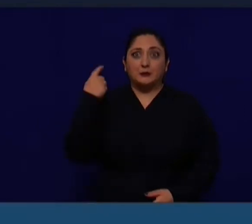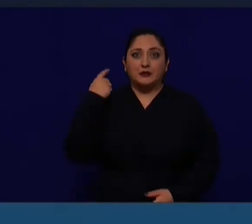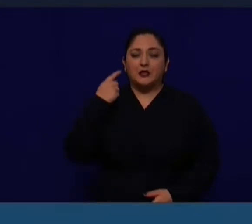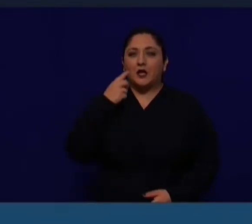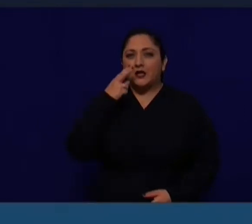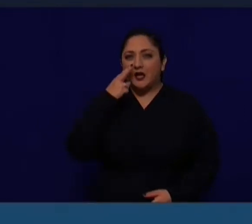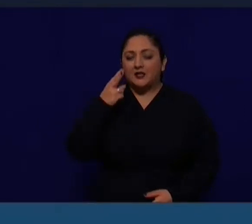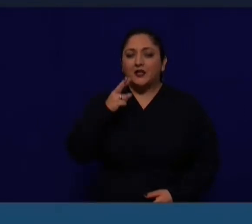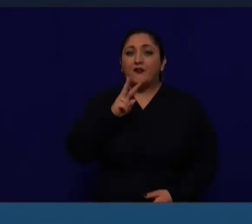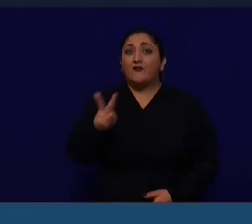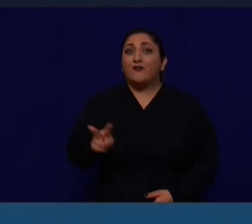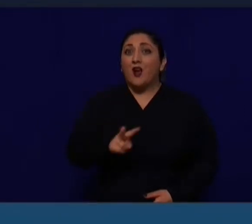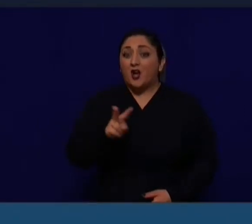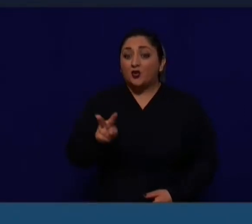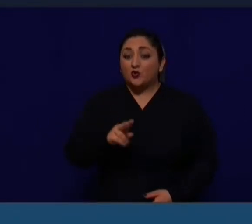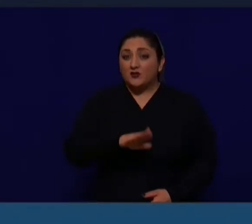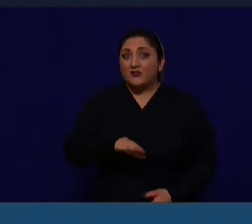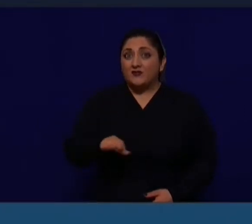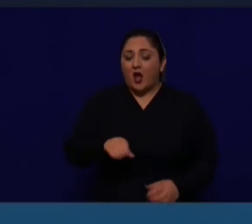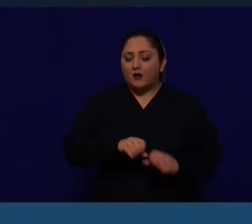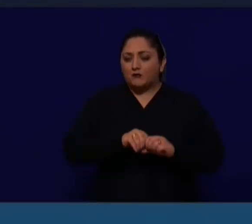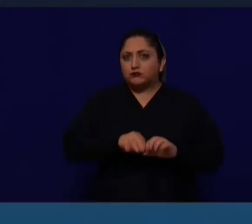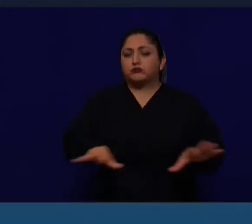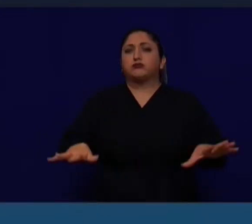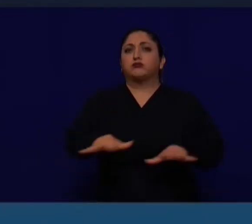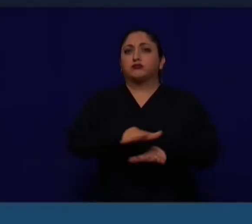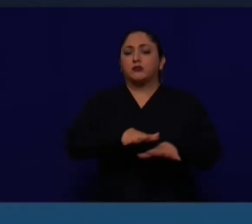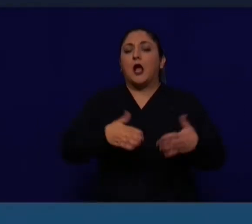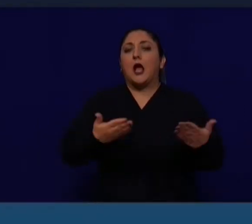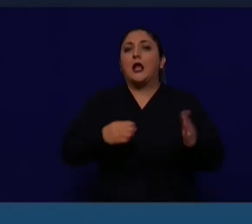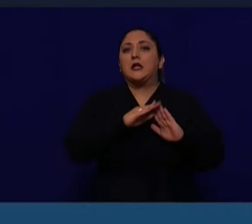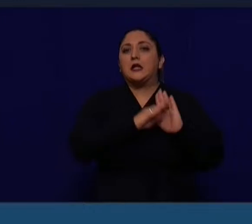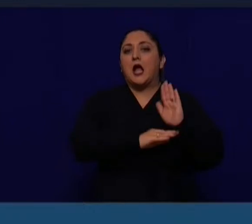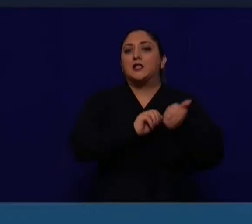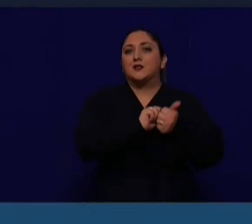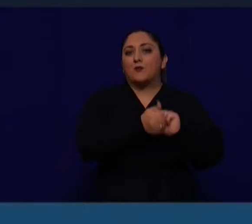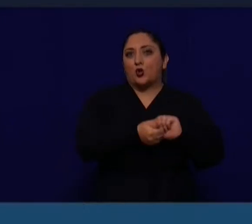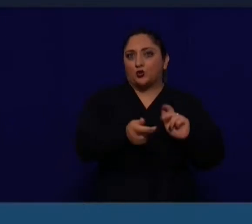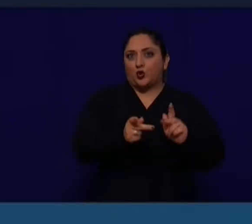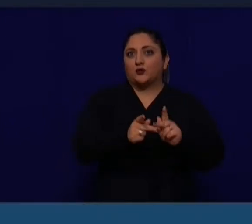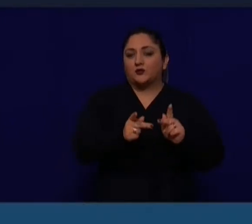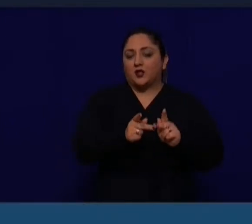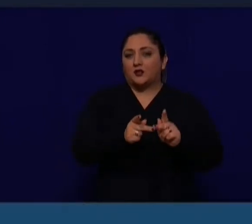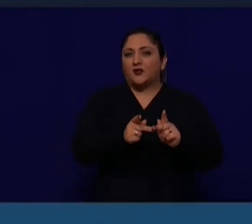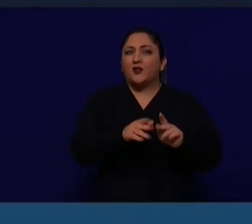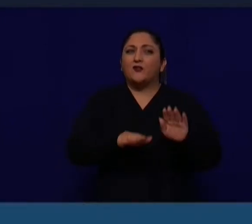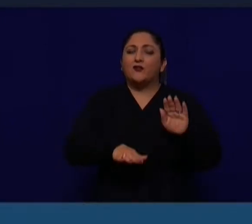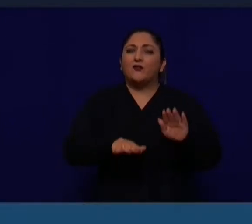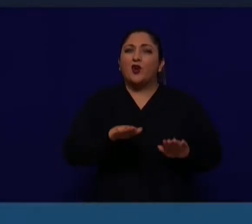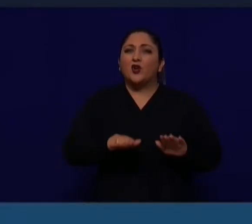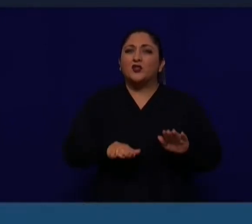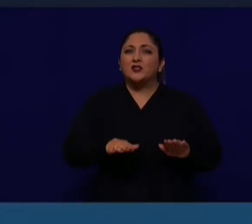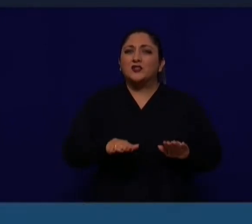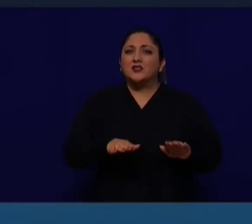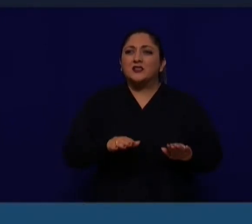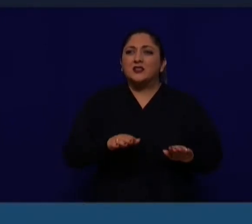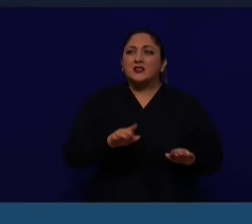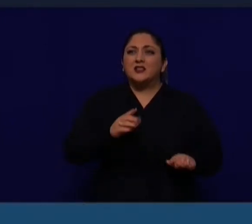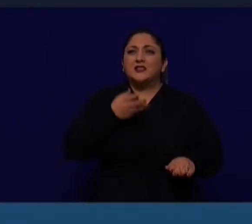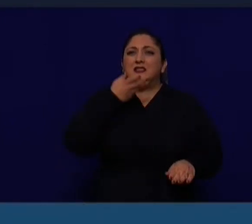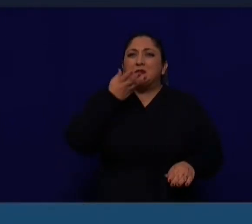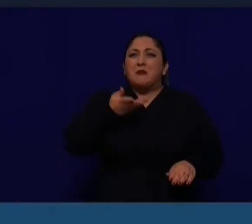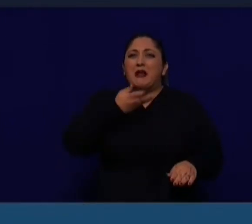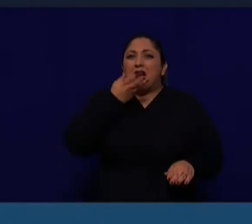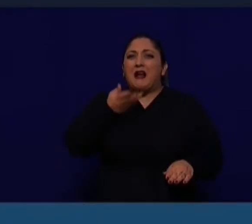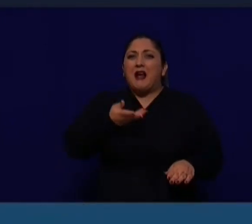And so one of the measures introduced was to stop contact sports for the under-16s. Can you elaborate a bit on what the science is that led you to stop